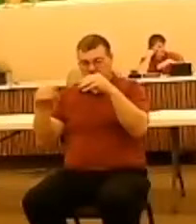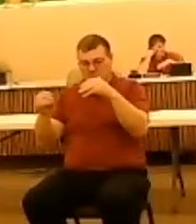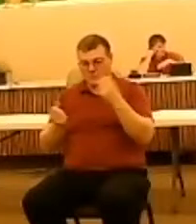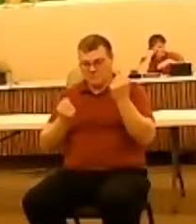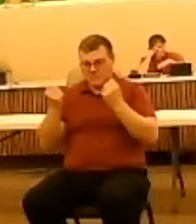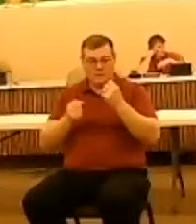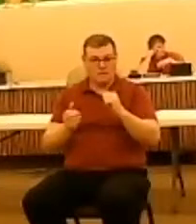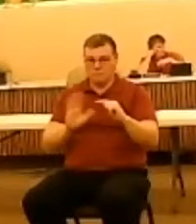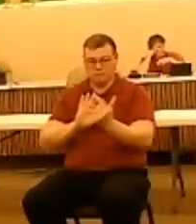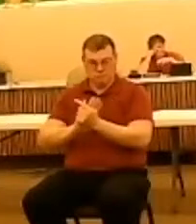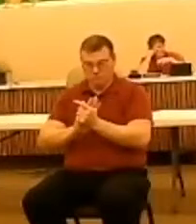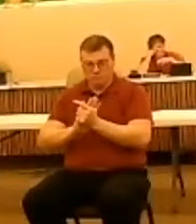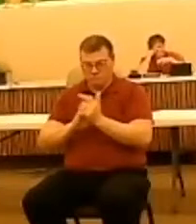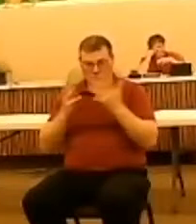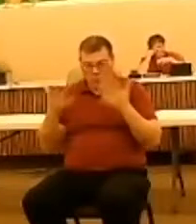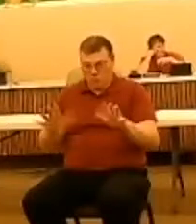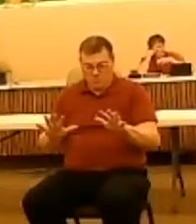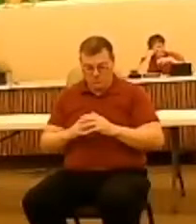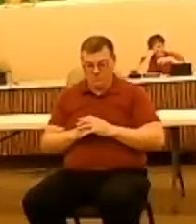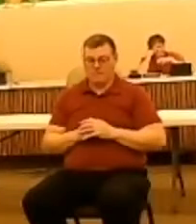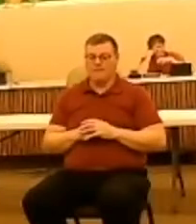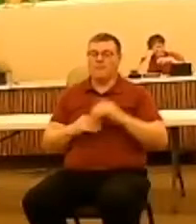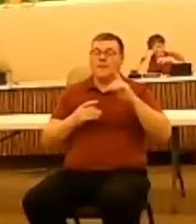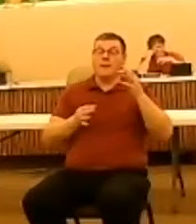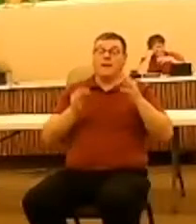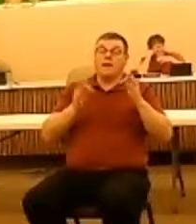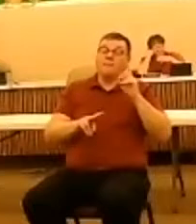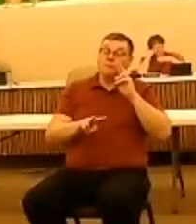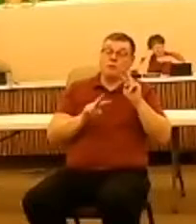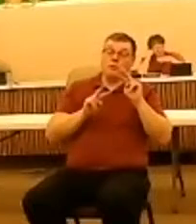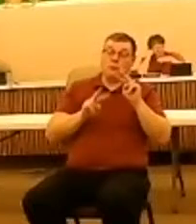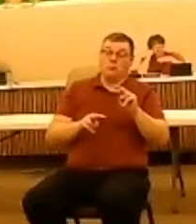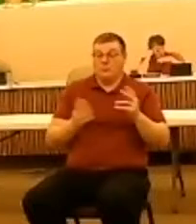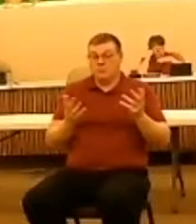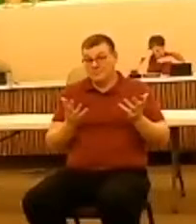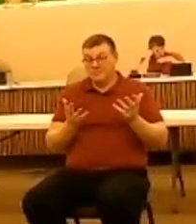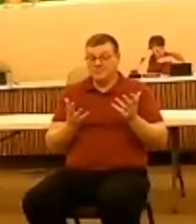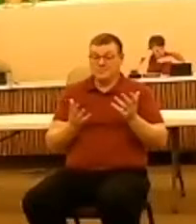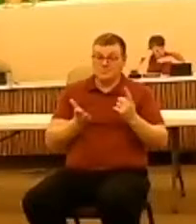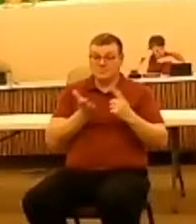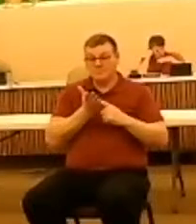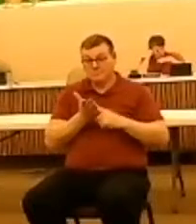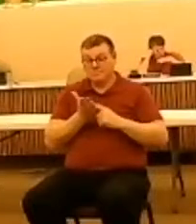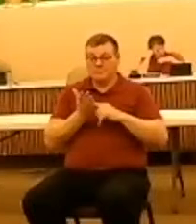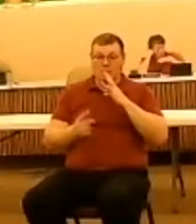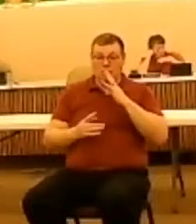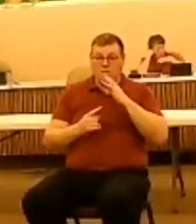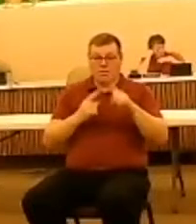is disallowed. Right. If we're basically looking at, does it go into the,